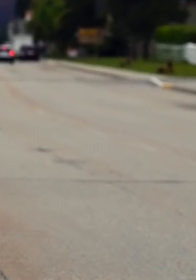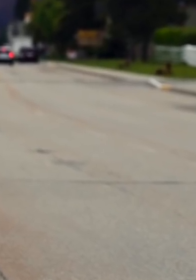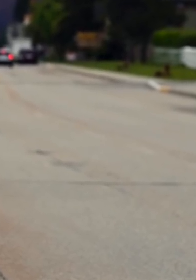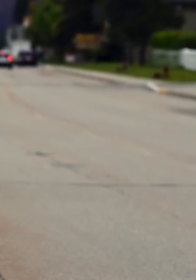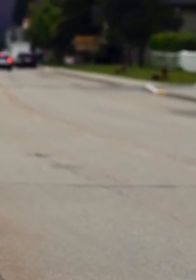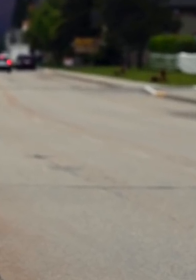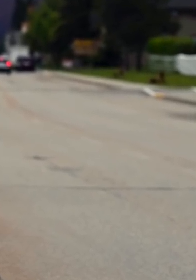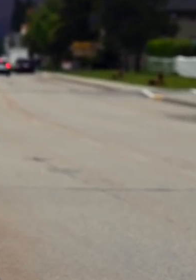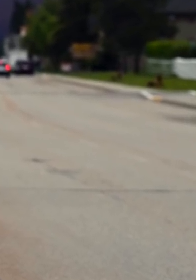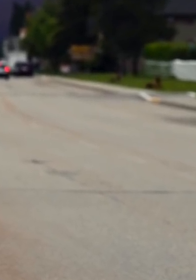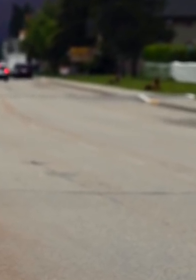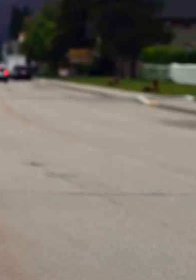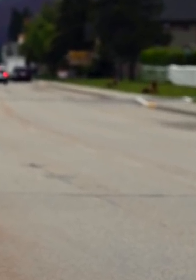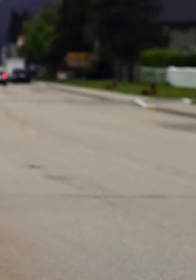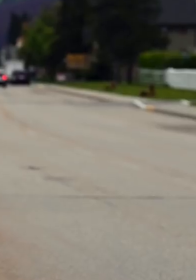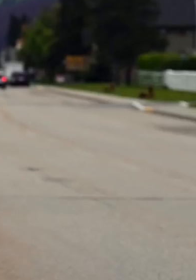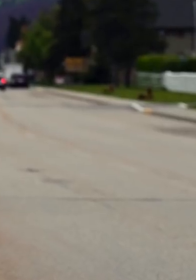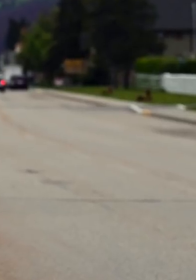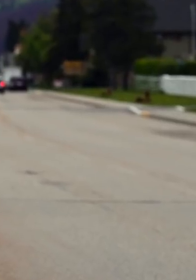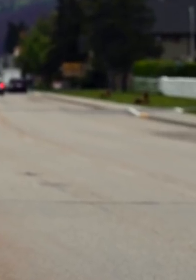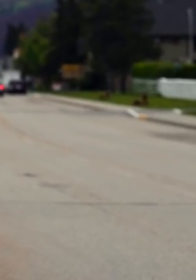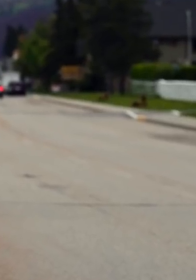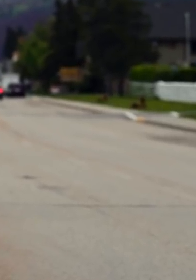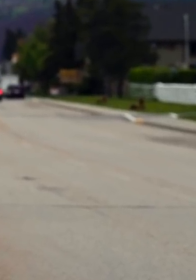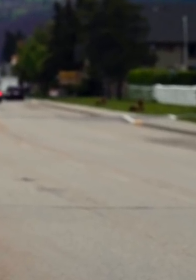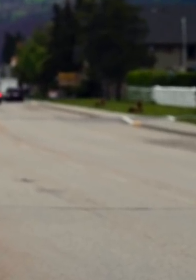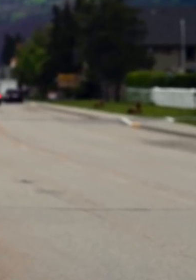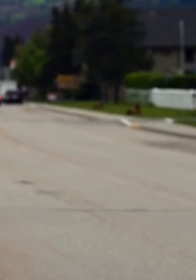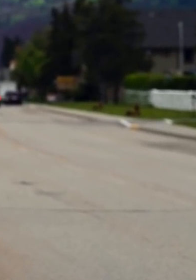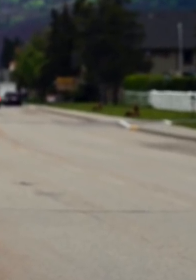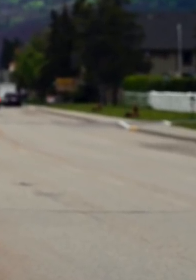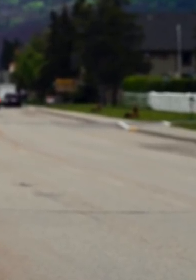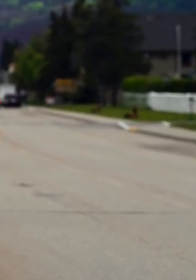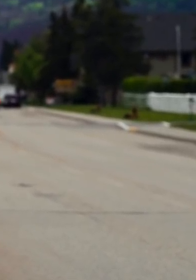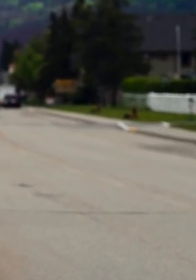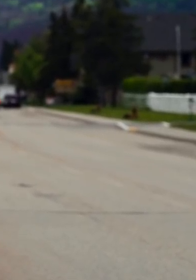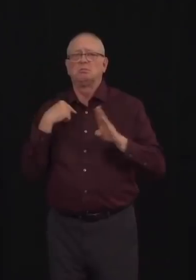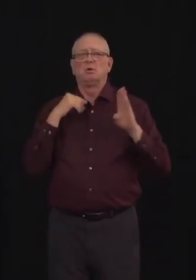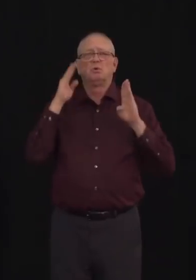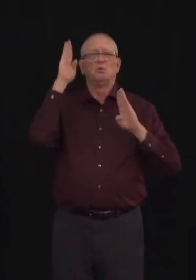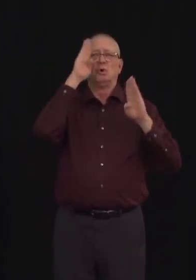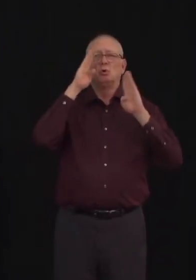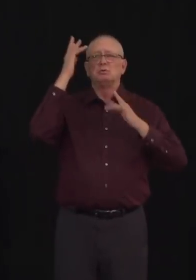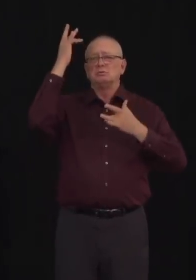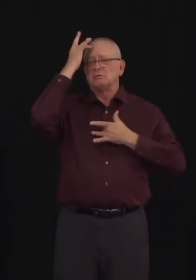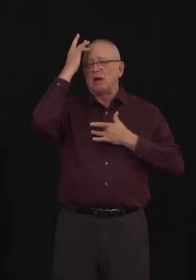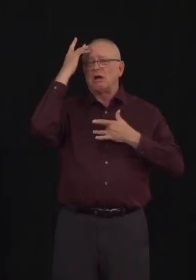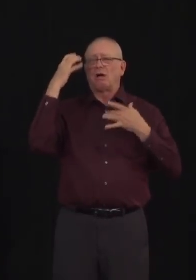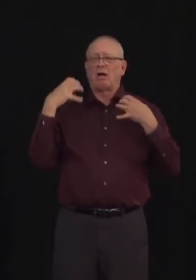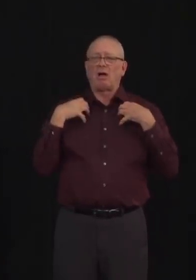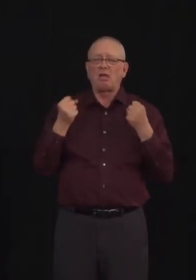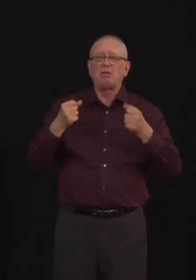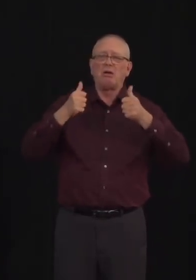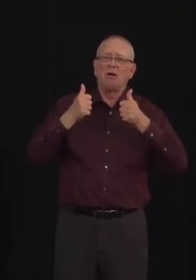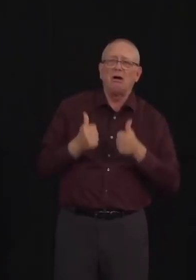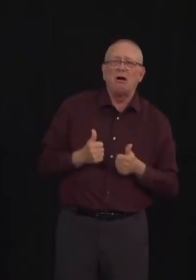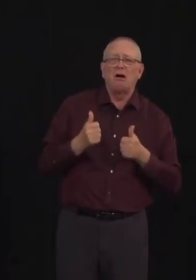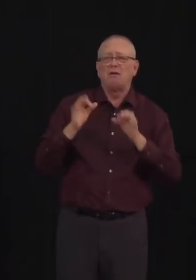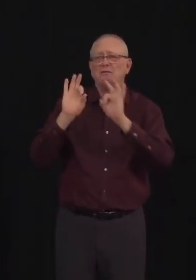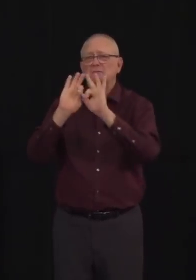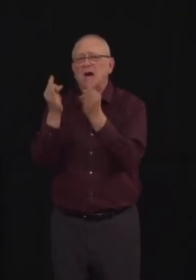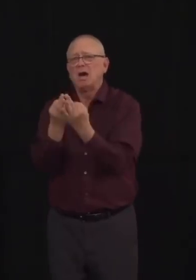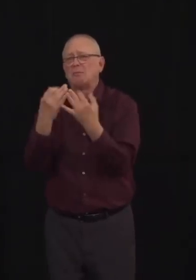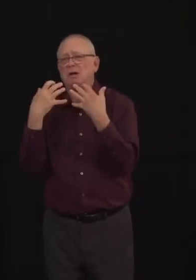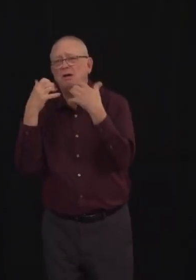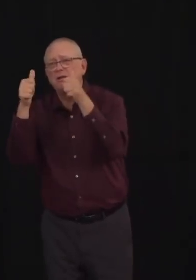toll. Many of us are worried about the virus and what it could mean for our health or the health of our loved ones. We